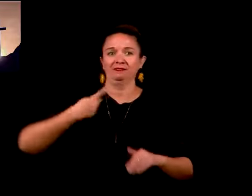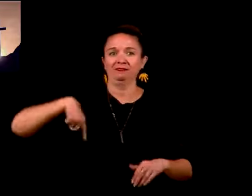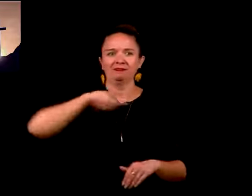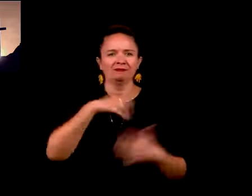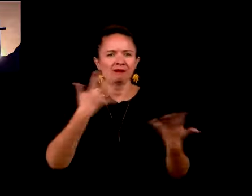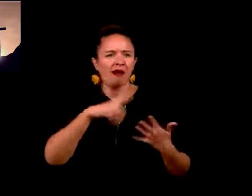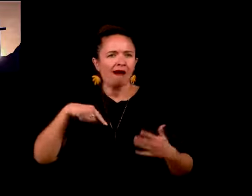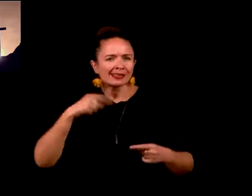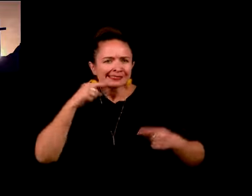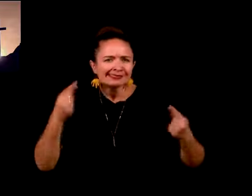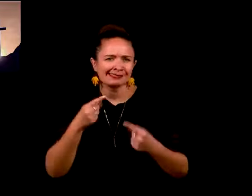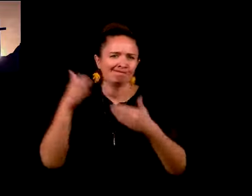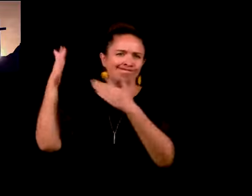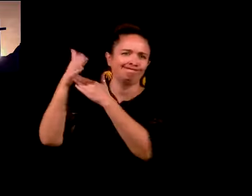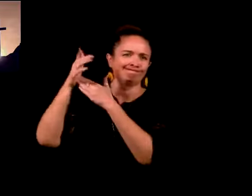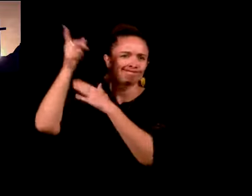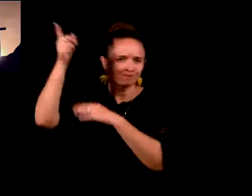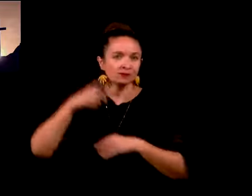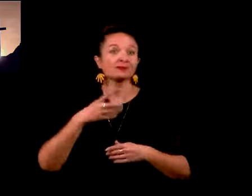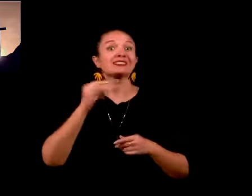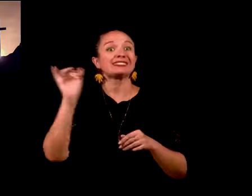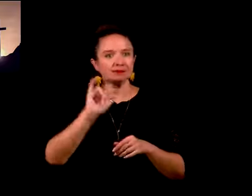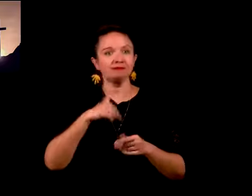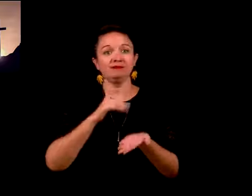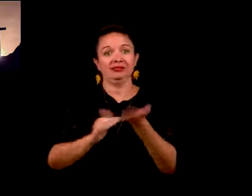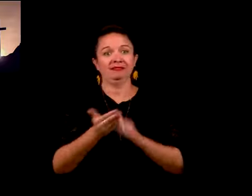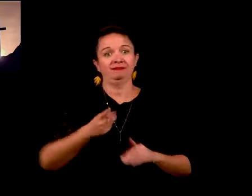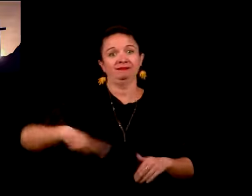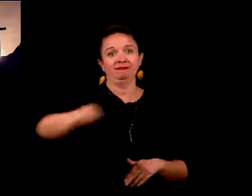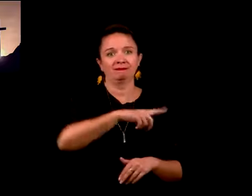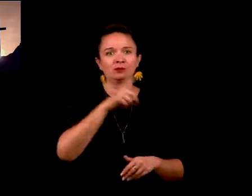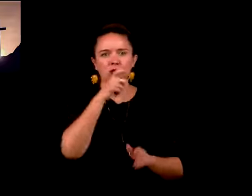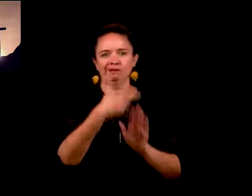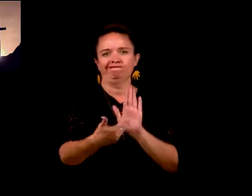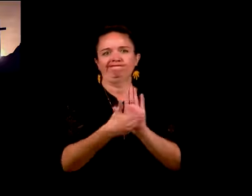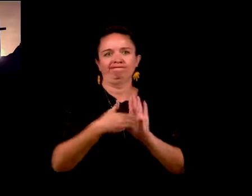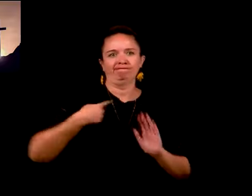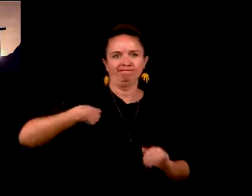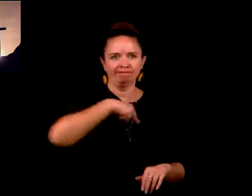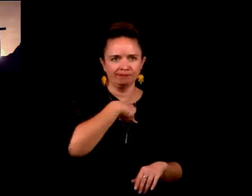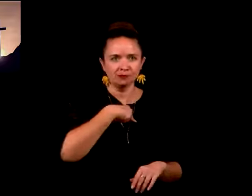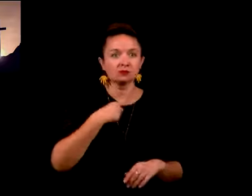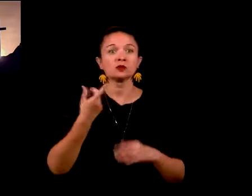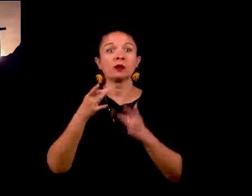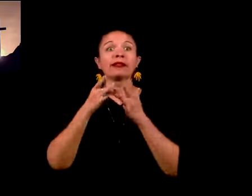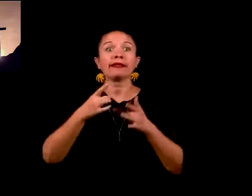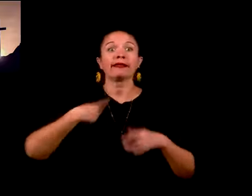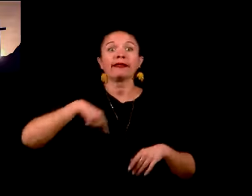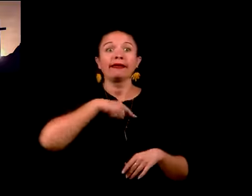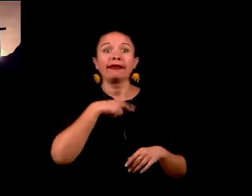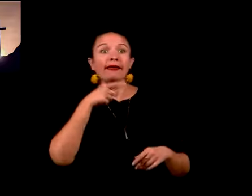us our trespasses, as we forgive those who trespass against